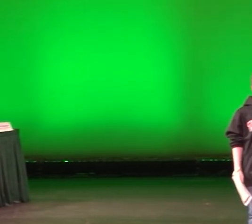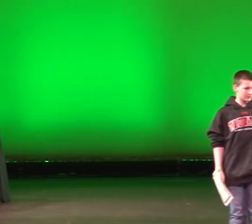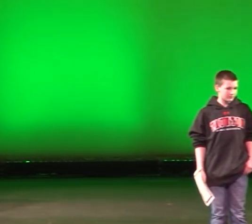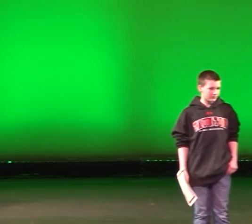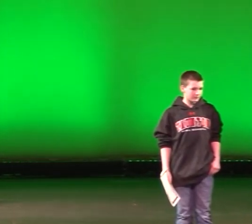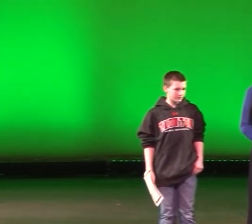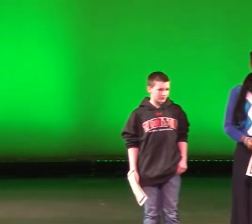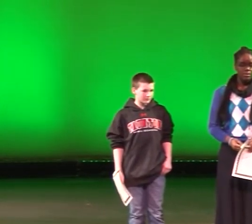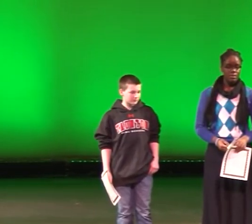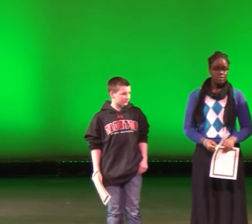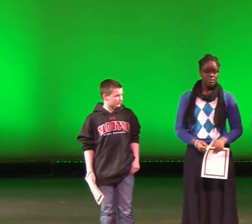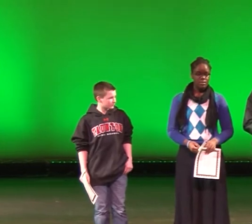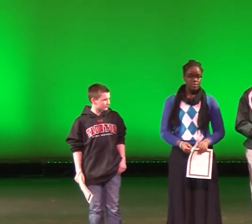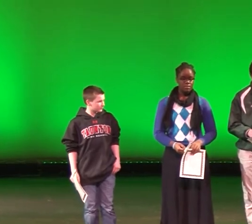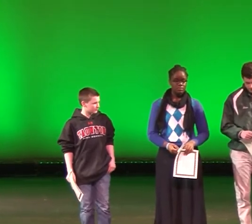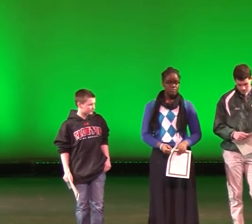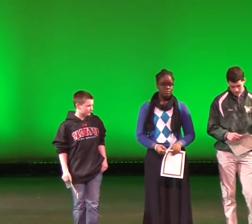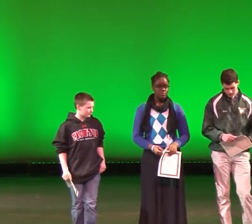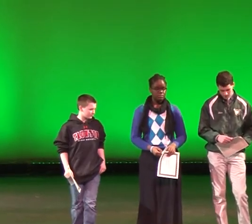Thanks, Bob.